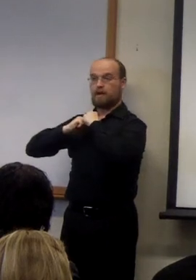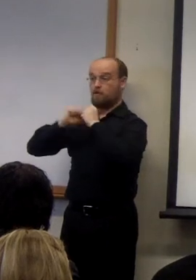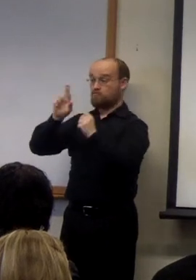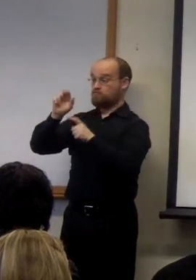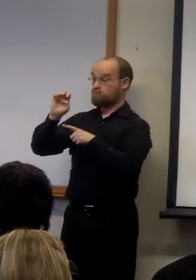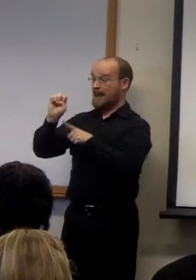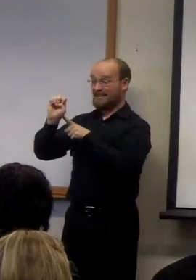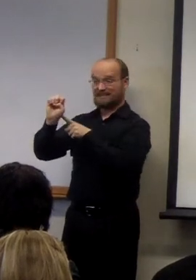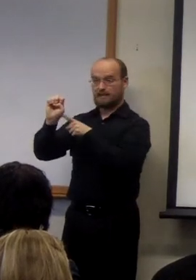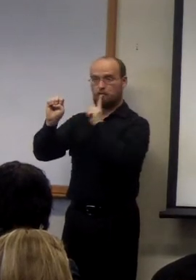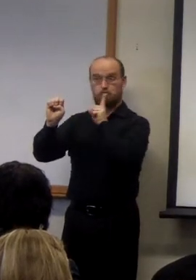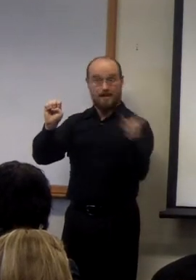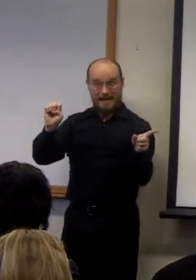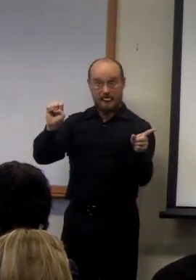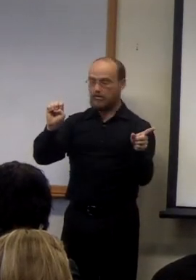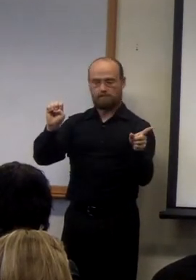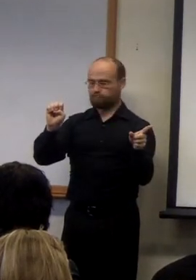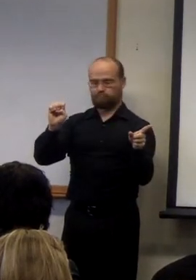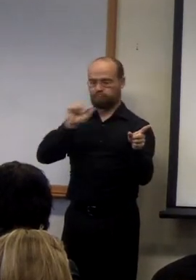so,